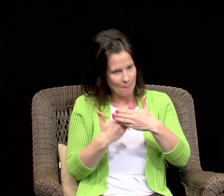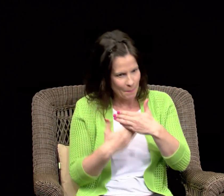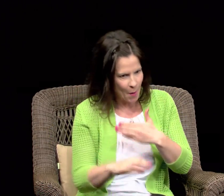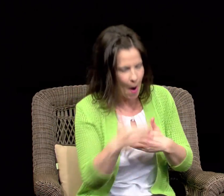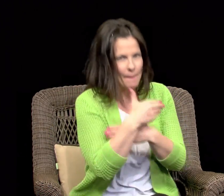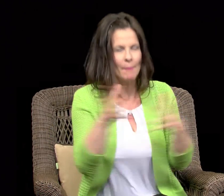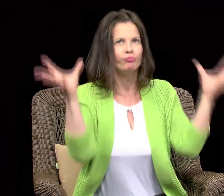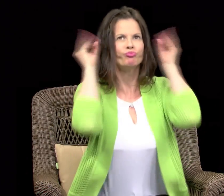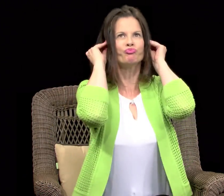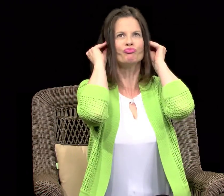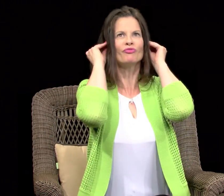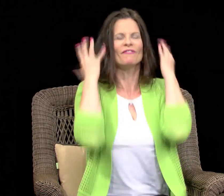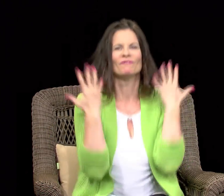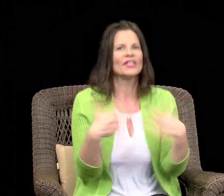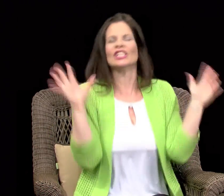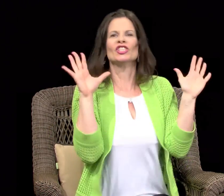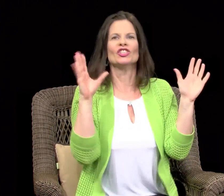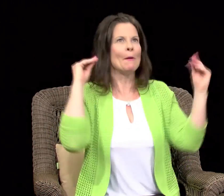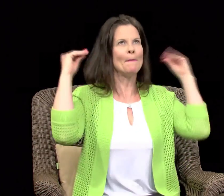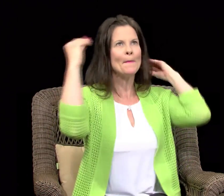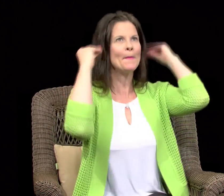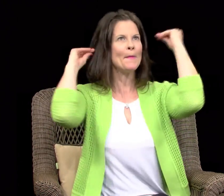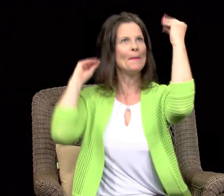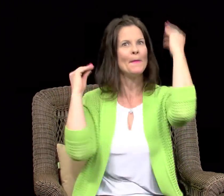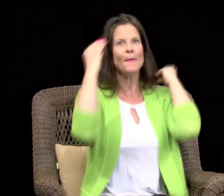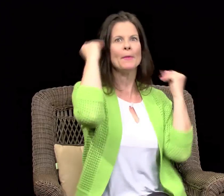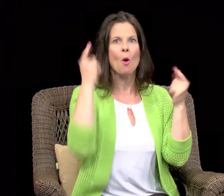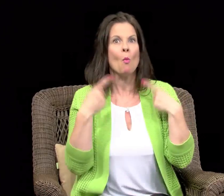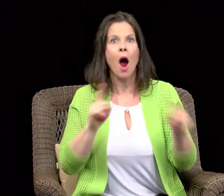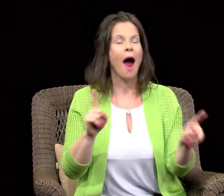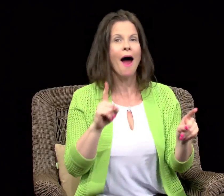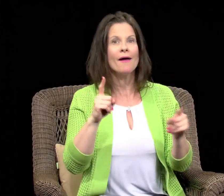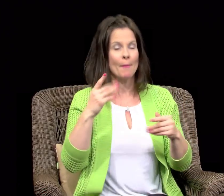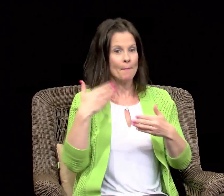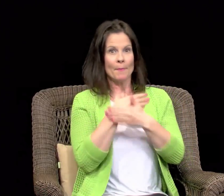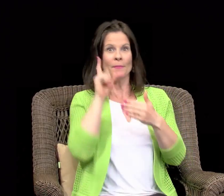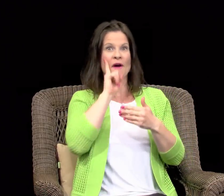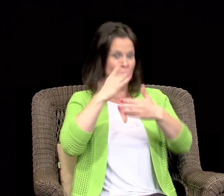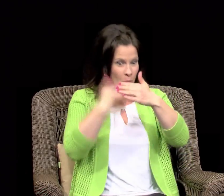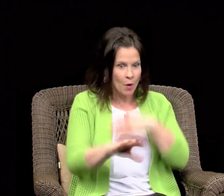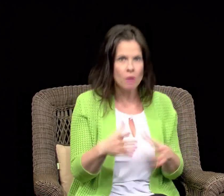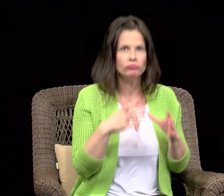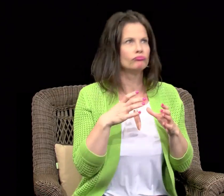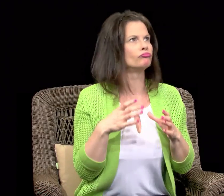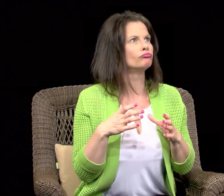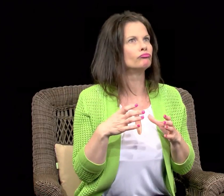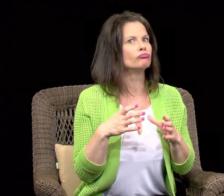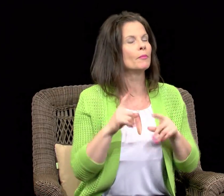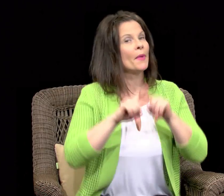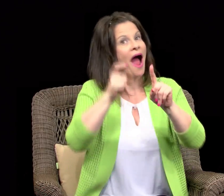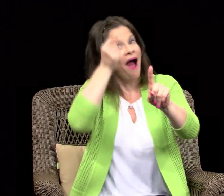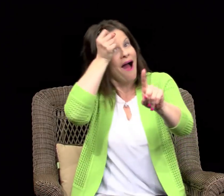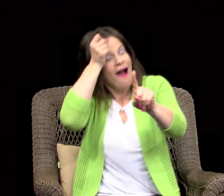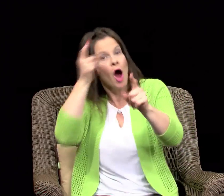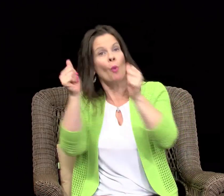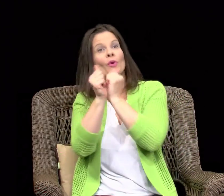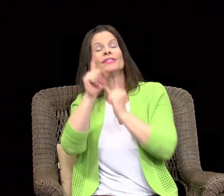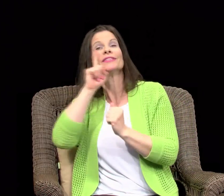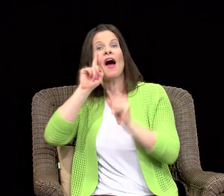time. So a baby who can hear, who has hearing parents, can gather that language. But a deaf baby,